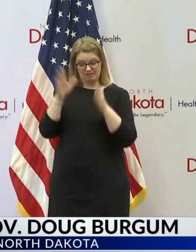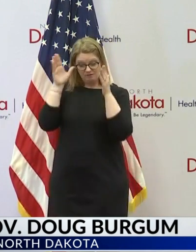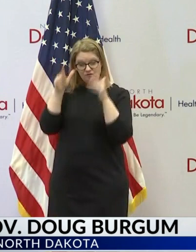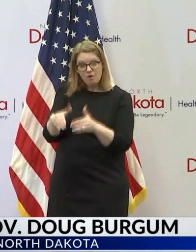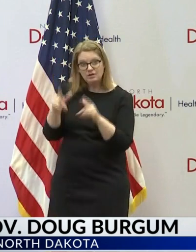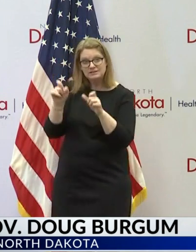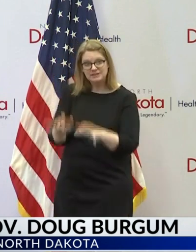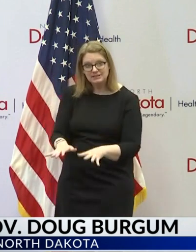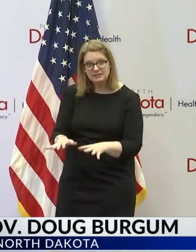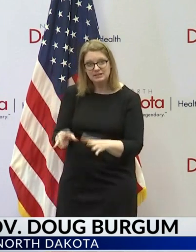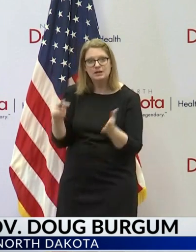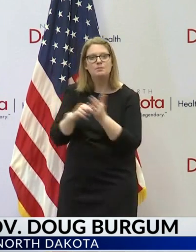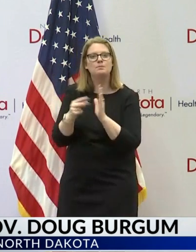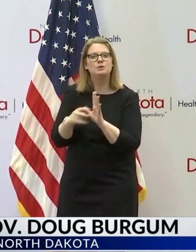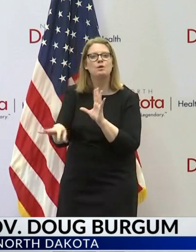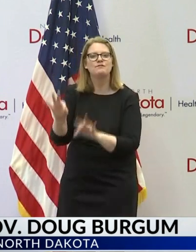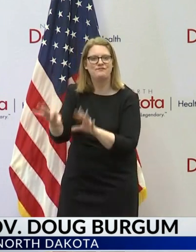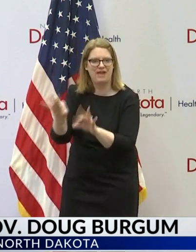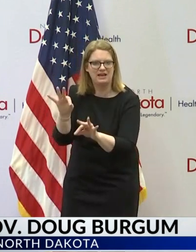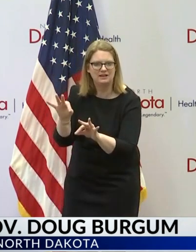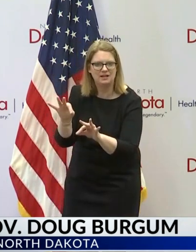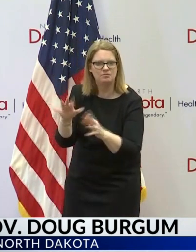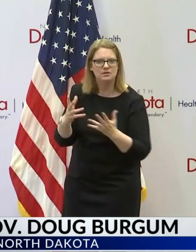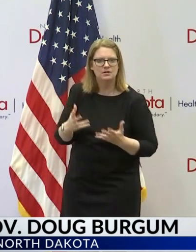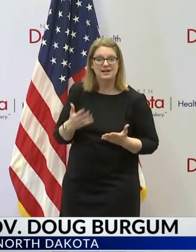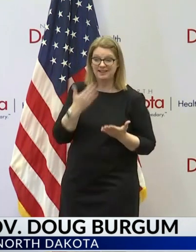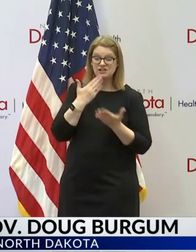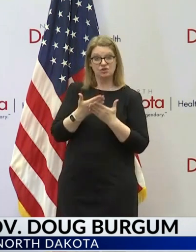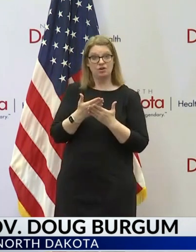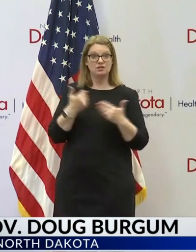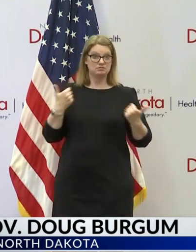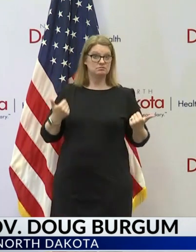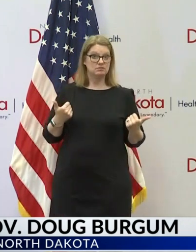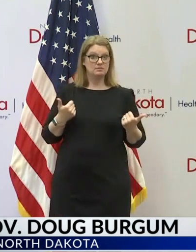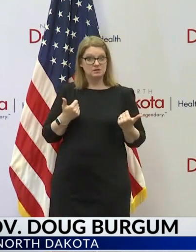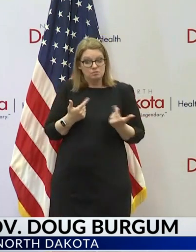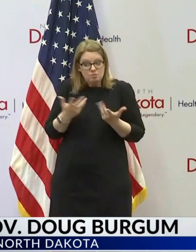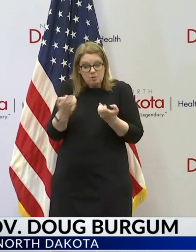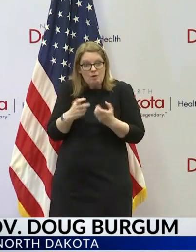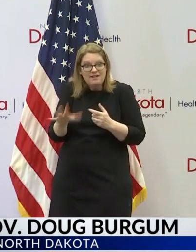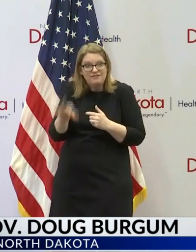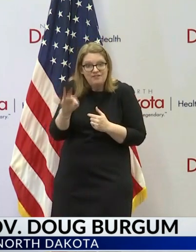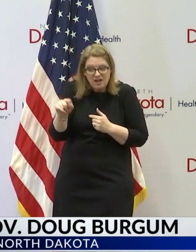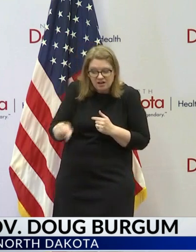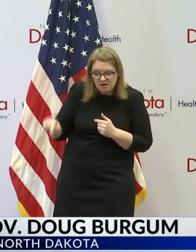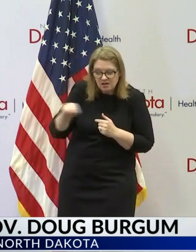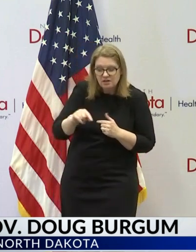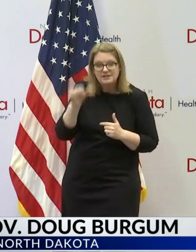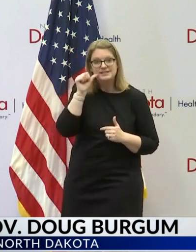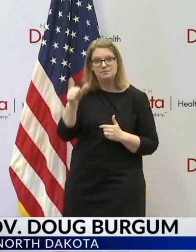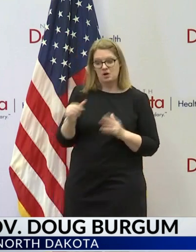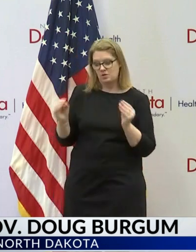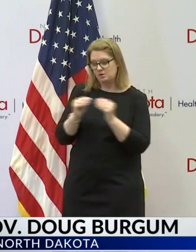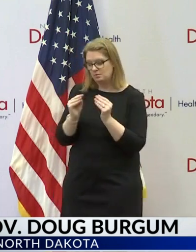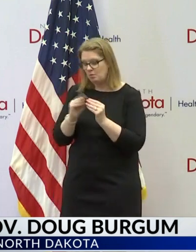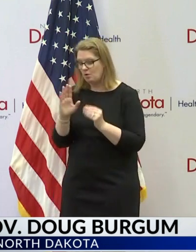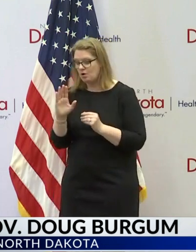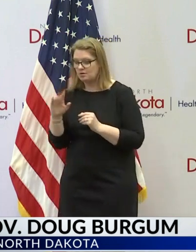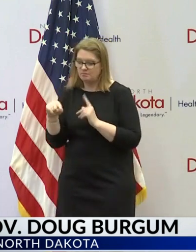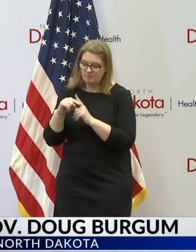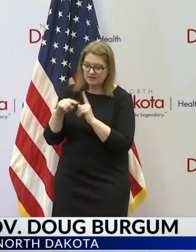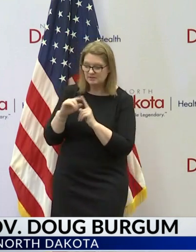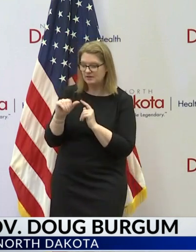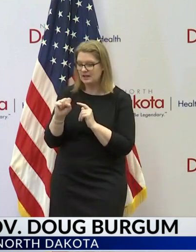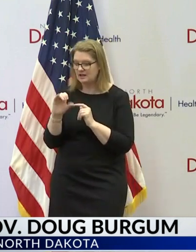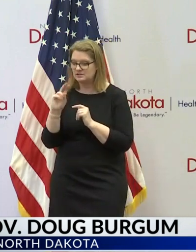more positives, and that's a good thing, not a bad thing. I mean, so if we're finding more positives tomorrow in Cass County and more in the day after